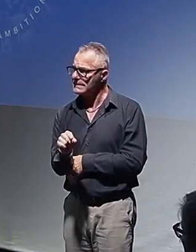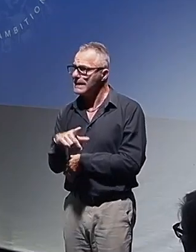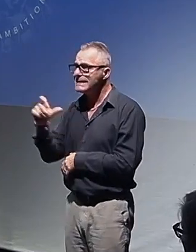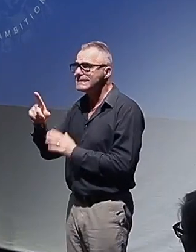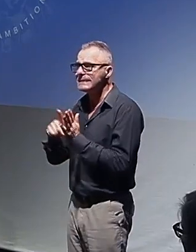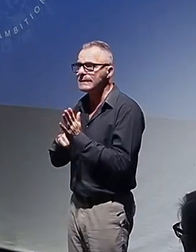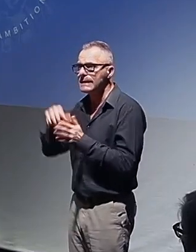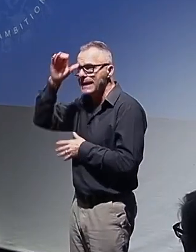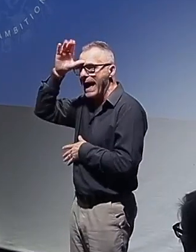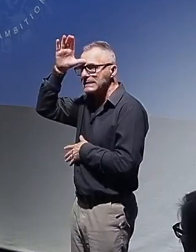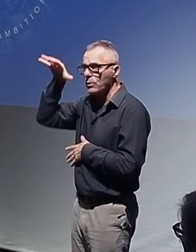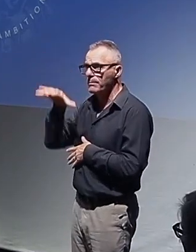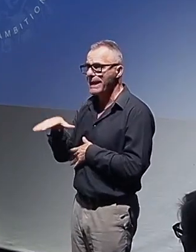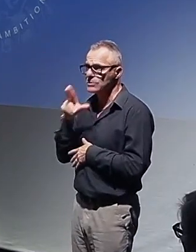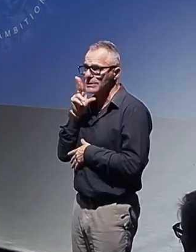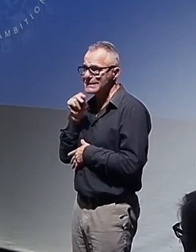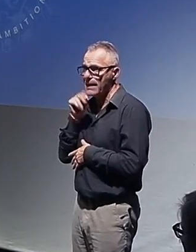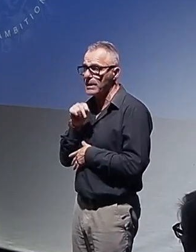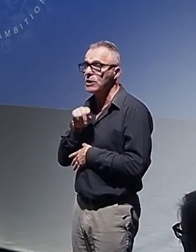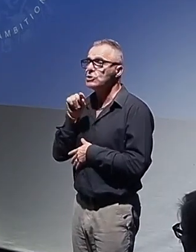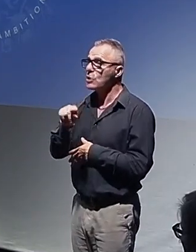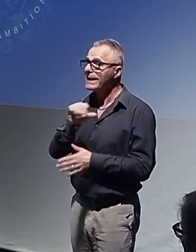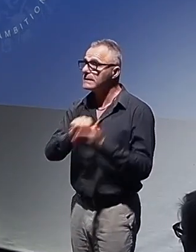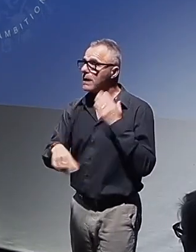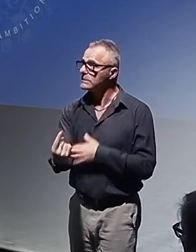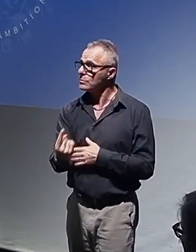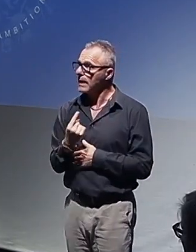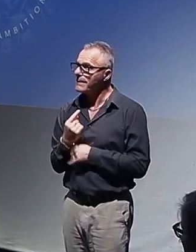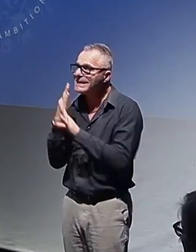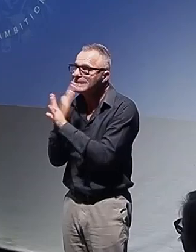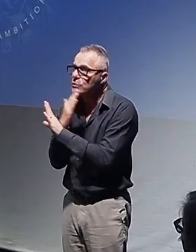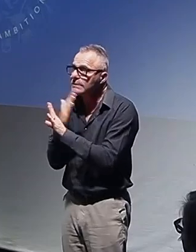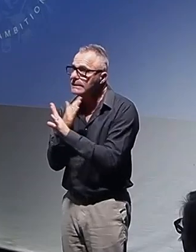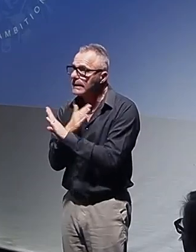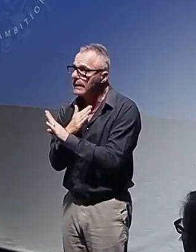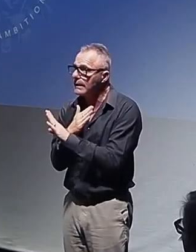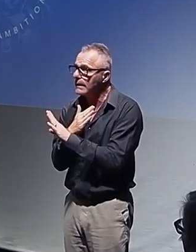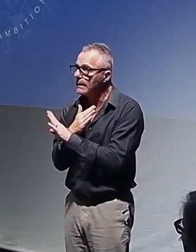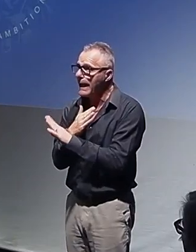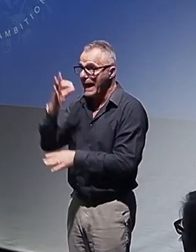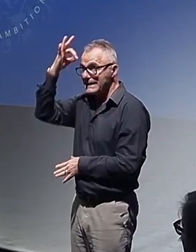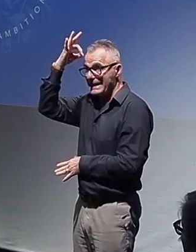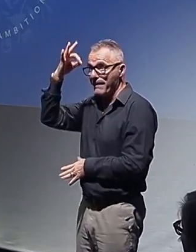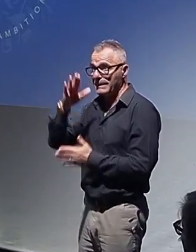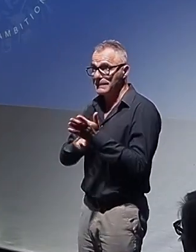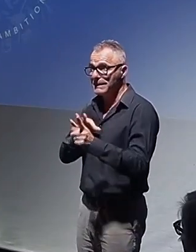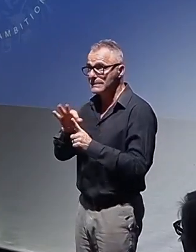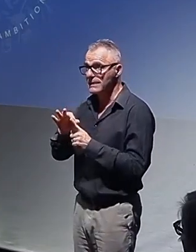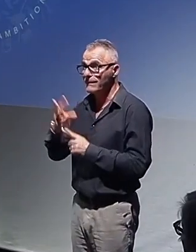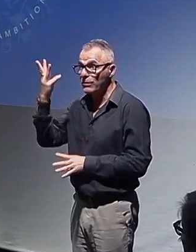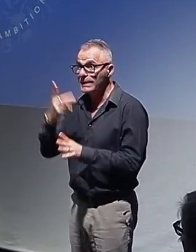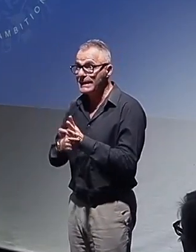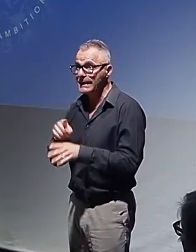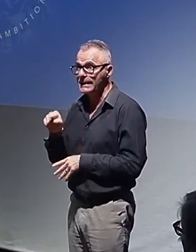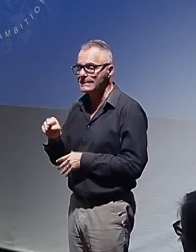sort of expert places on that. Wow. So he started to come here secretly as a cabinet minister for 3 years. The funny